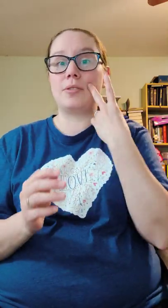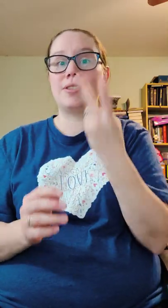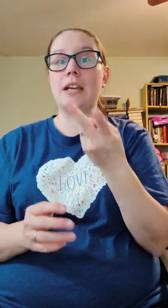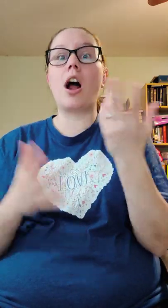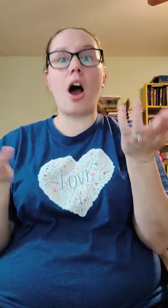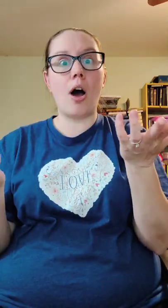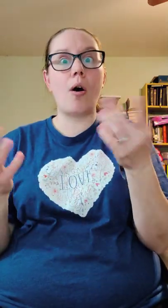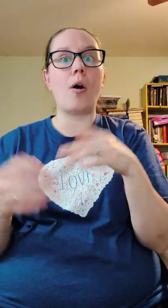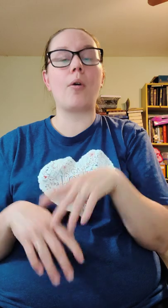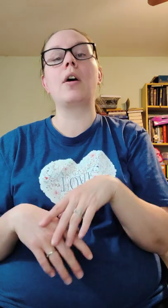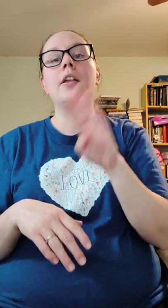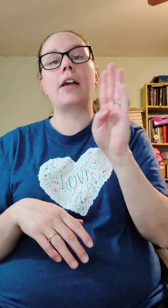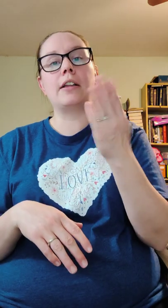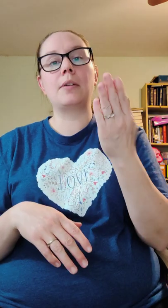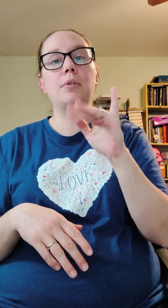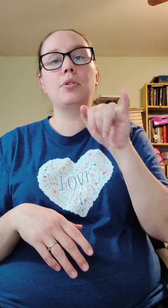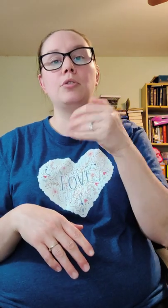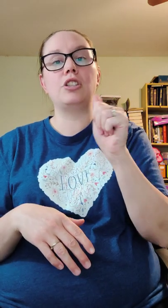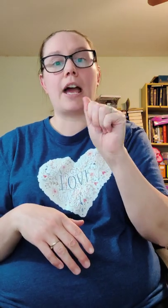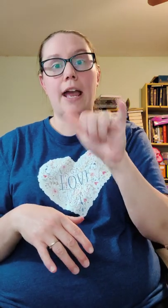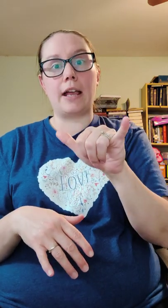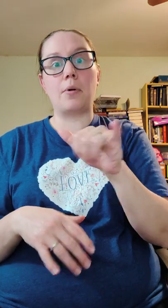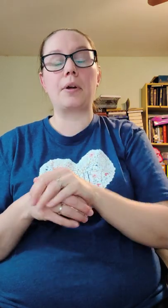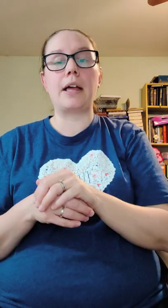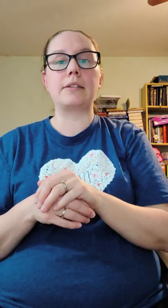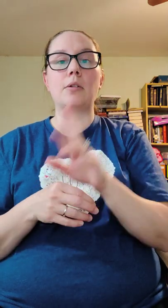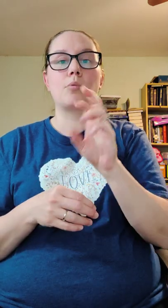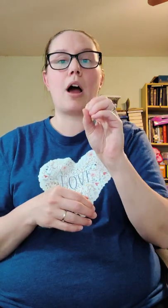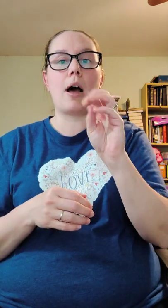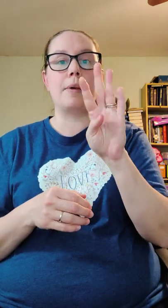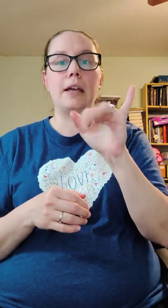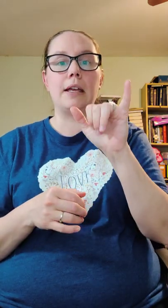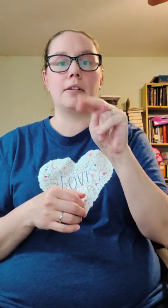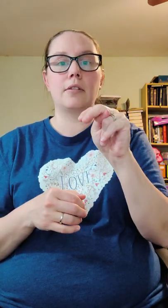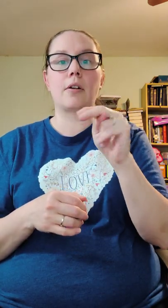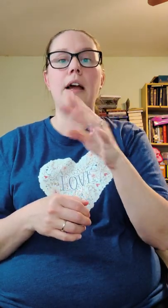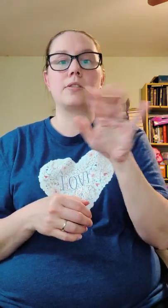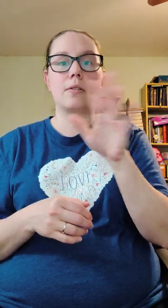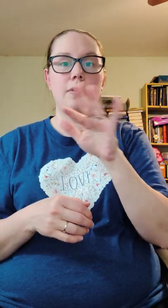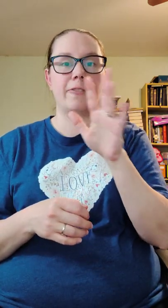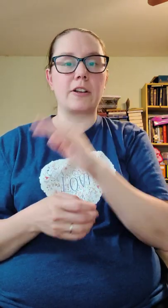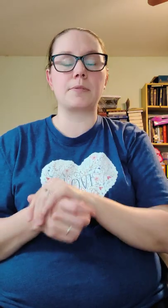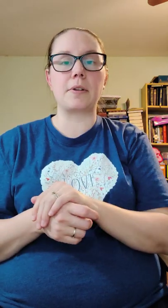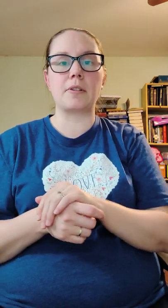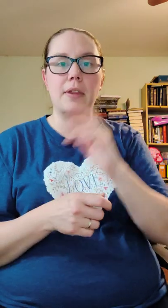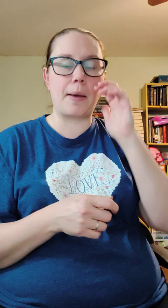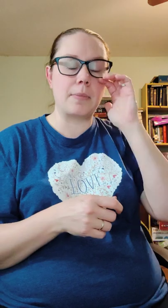you see it, oh, that's a blue jay, or that's a robin. Okay, so you're going to fingerspell some of them.